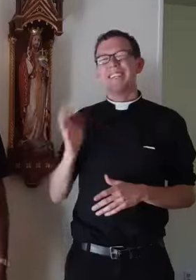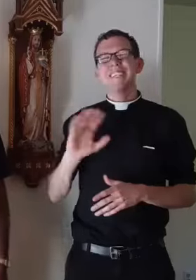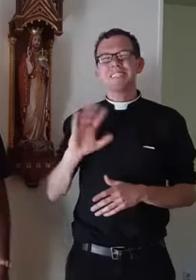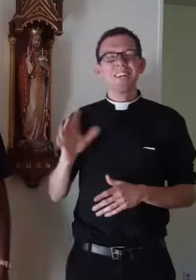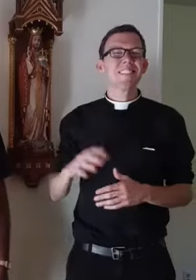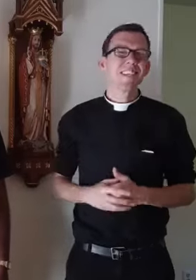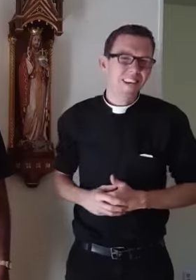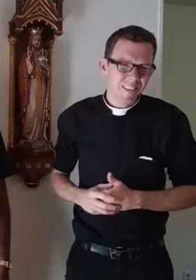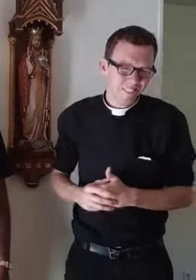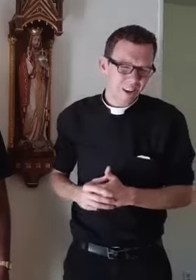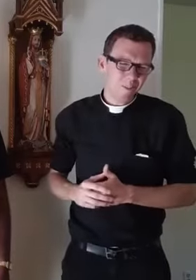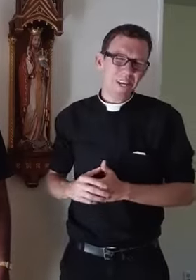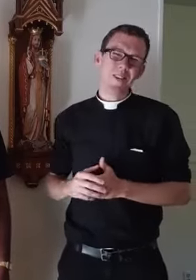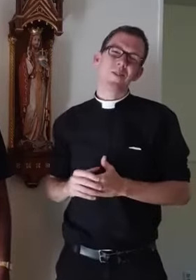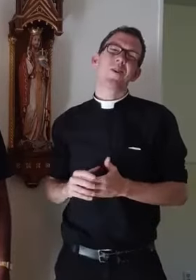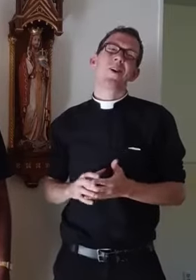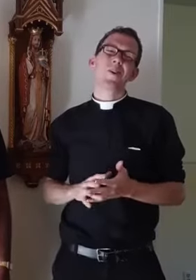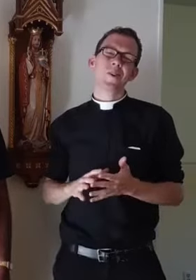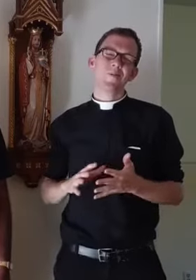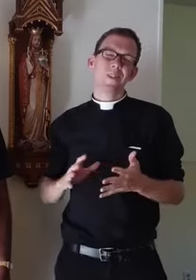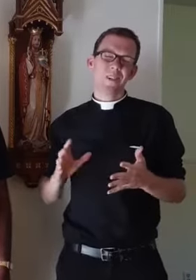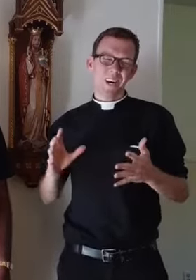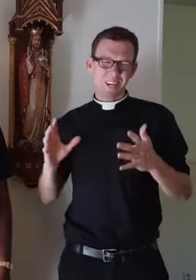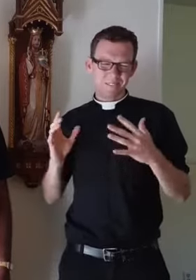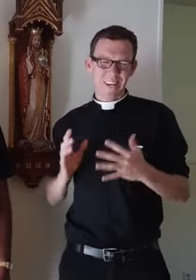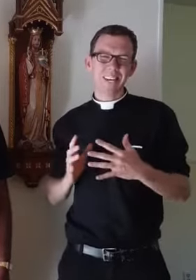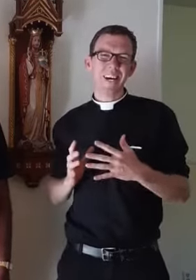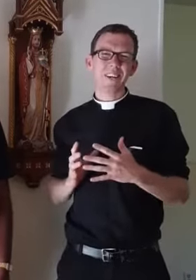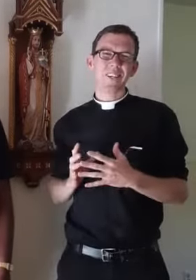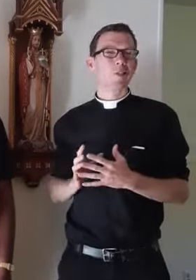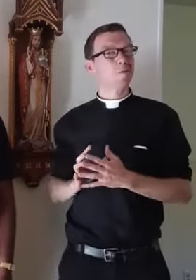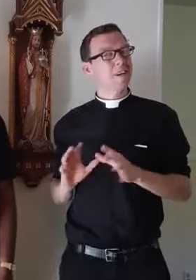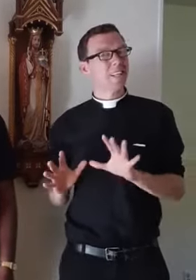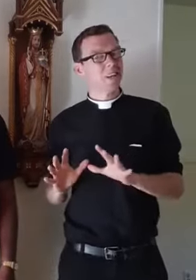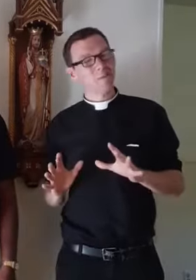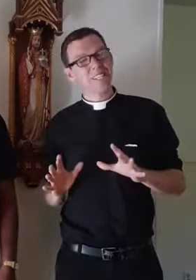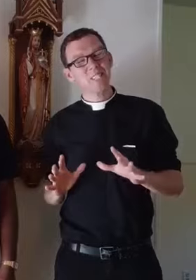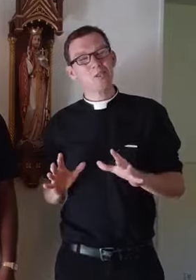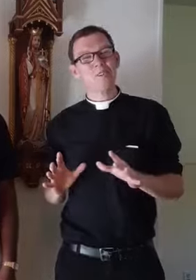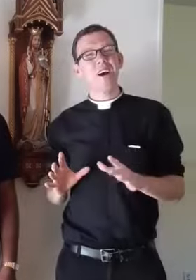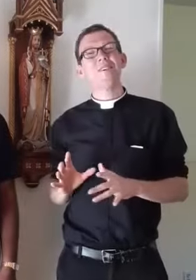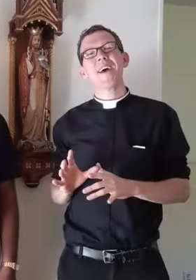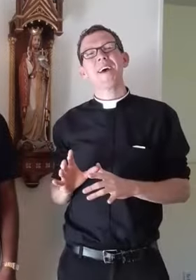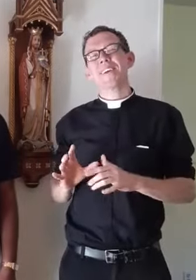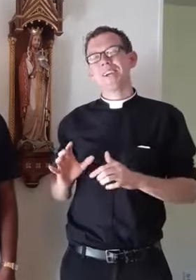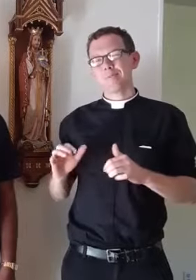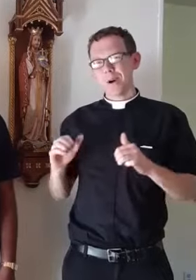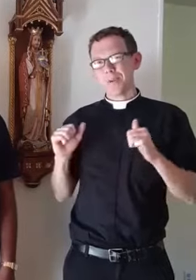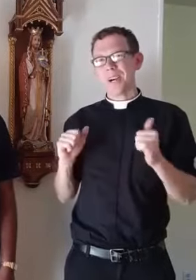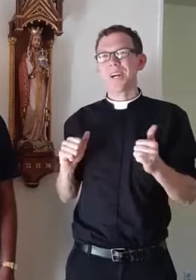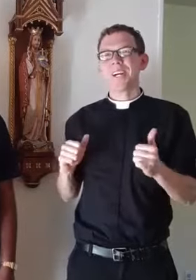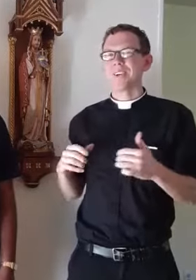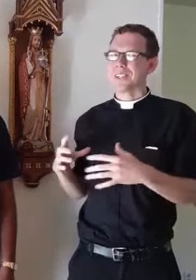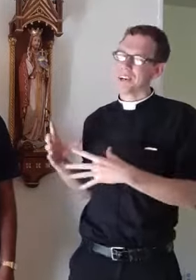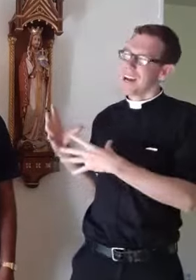Hello, Christ the King family! Welcome to our video. I know it's been a little bit since we've got one out here, but we are here with our